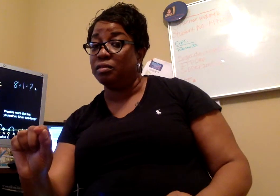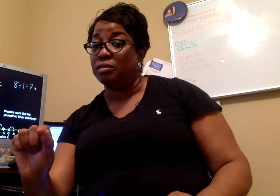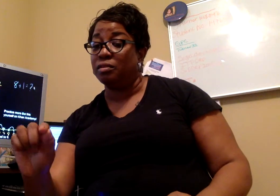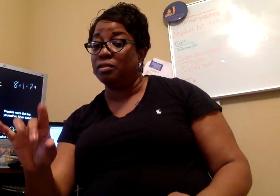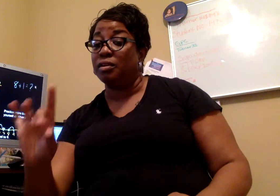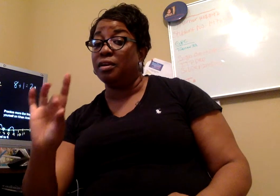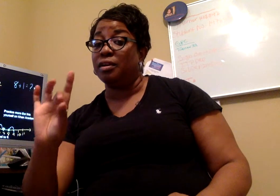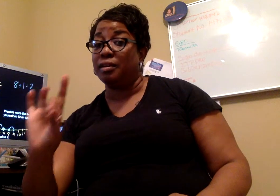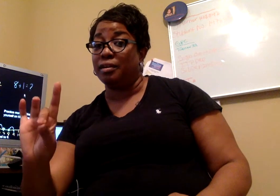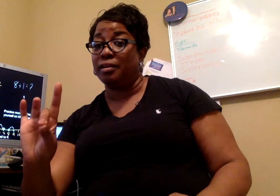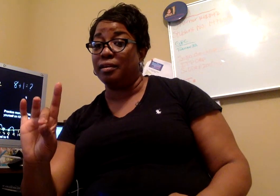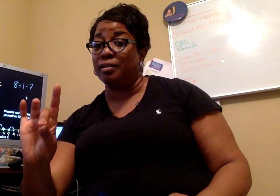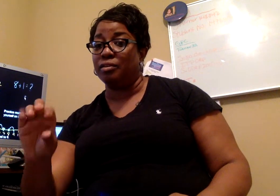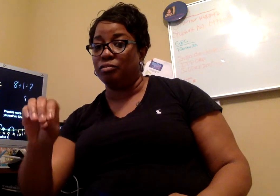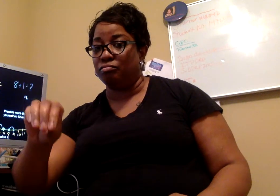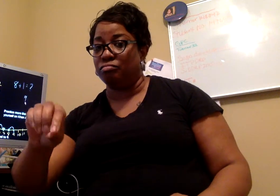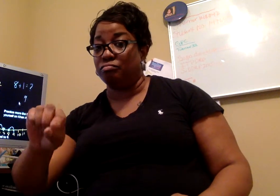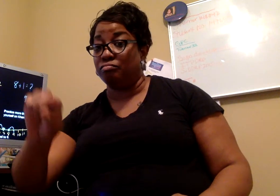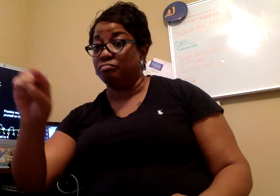8 plus 1 is equal to 9.